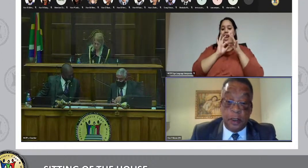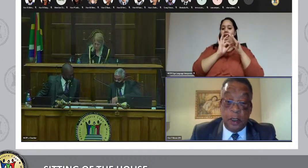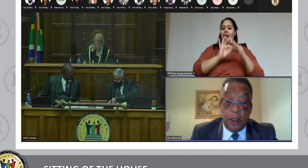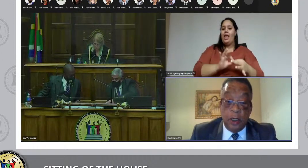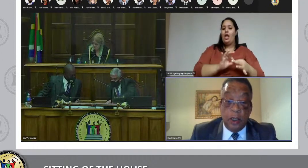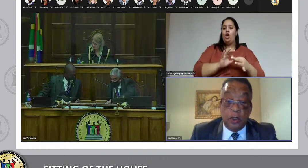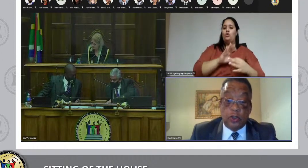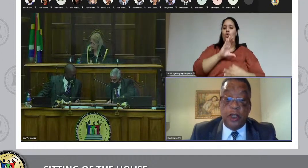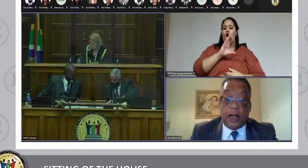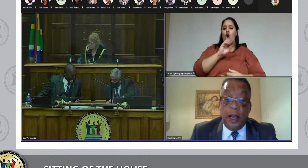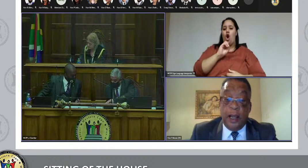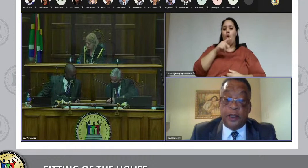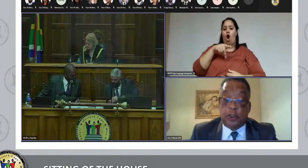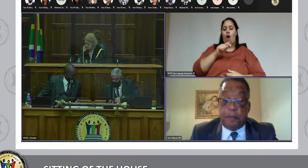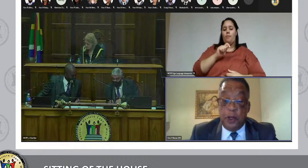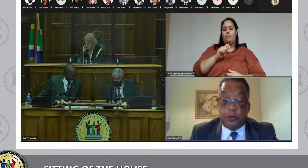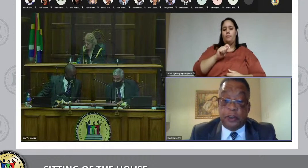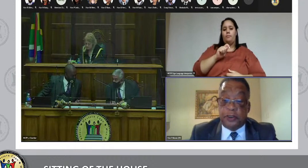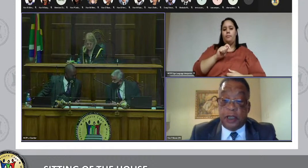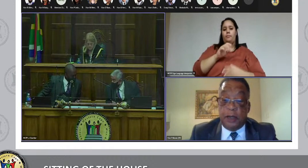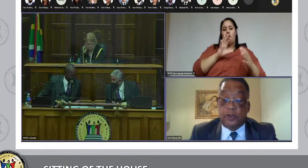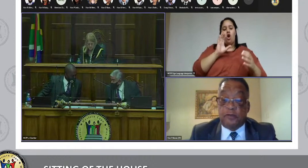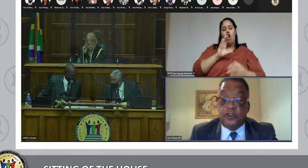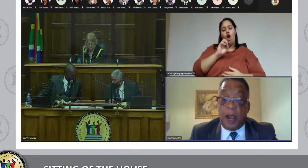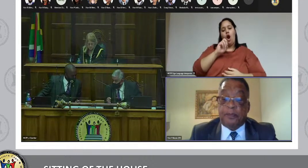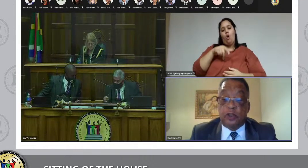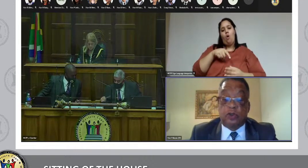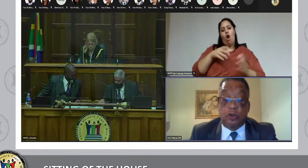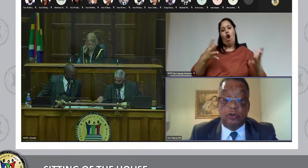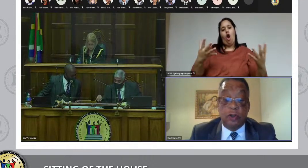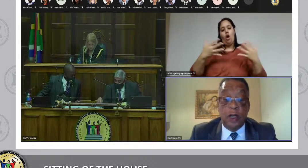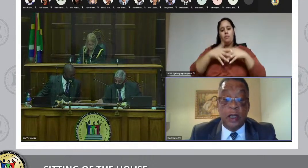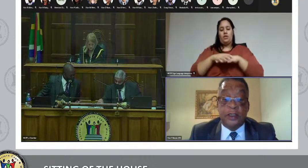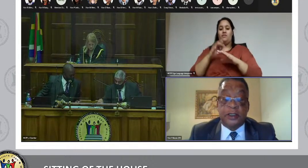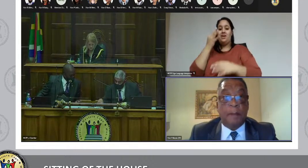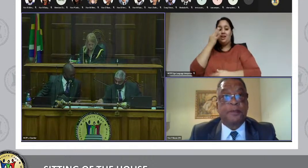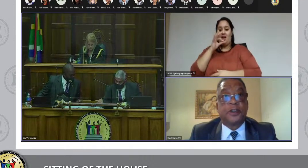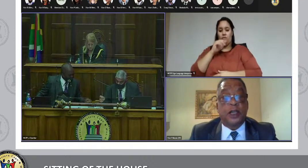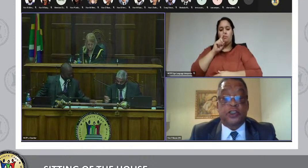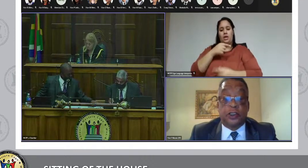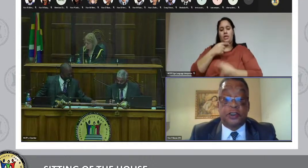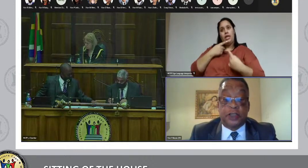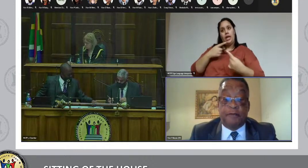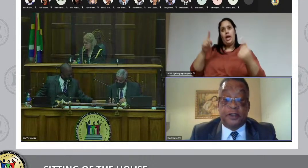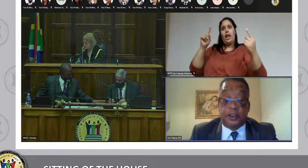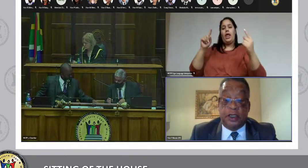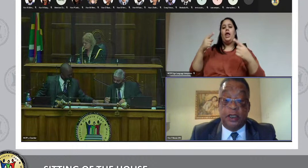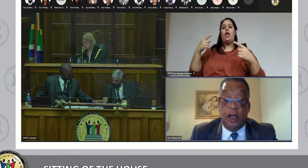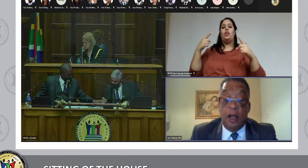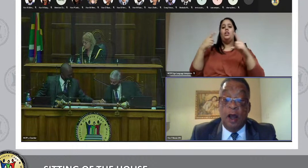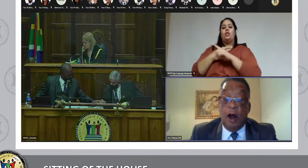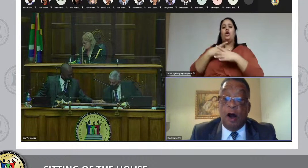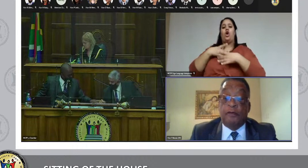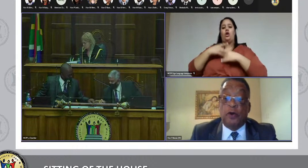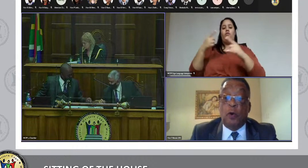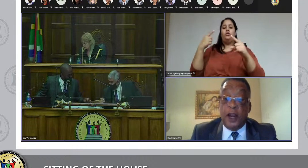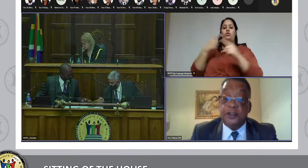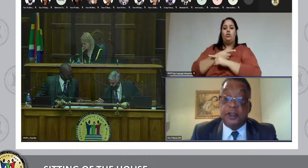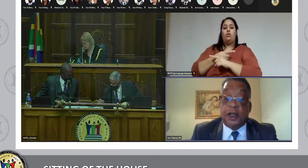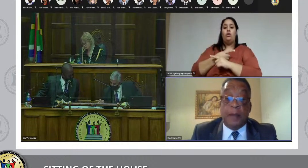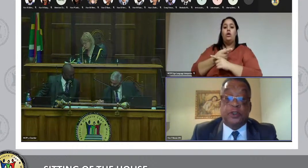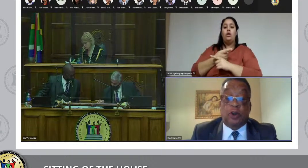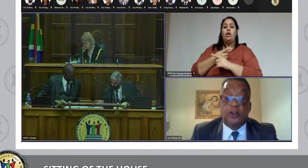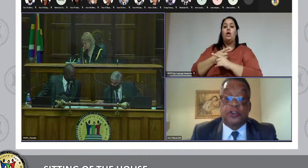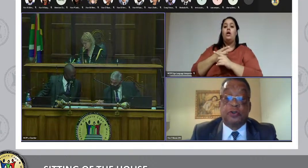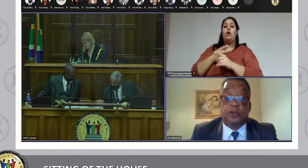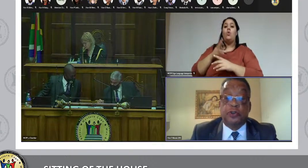governance, to declare a dispute in terms of Chapter 2, subsection 7C of the